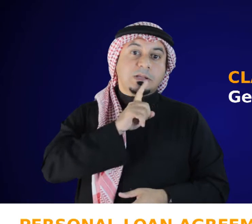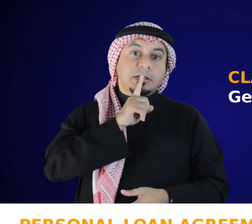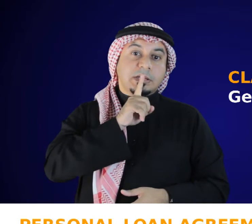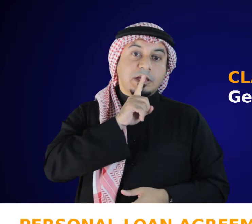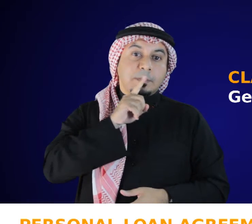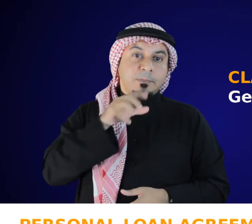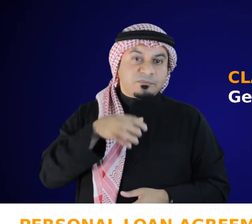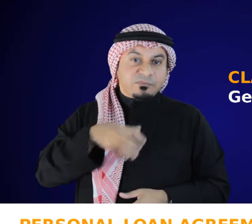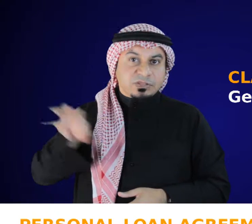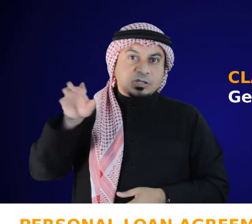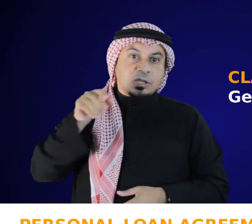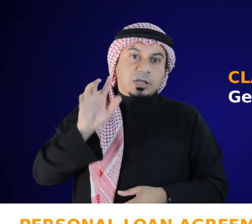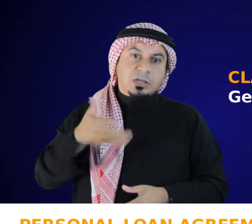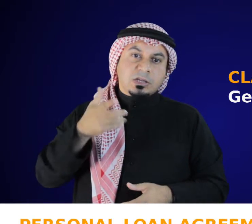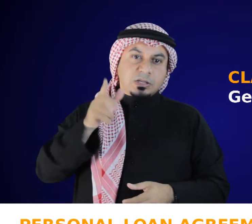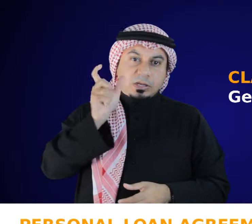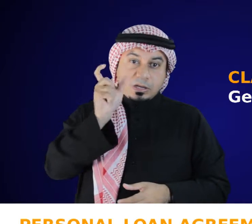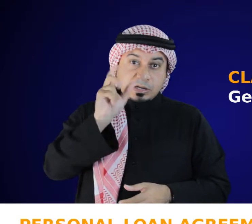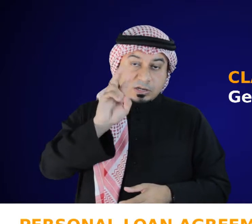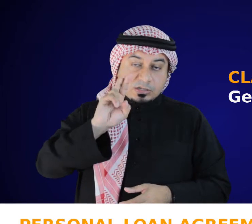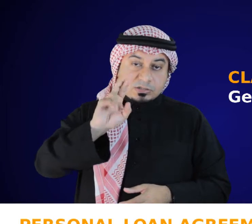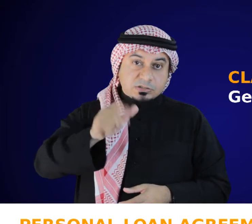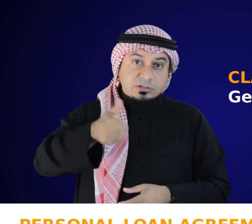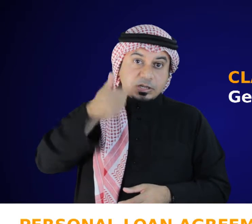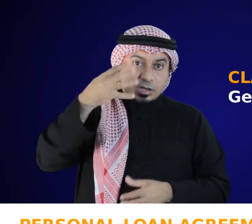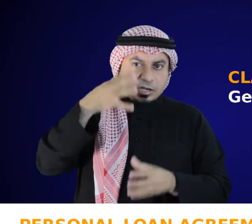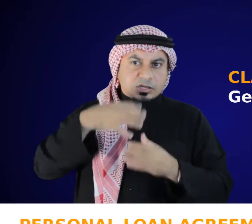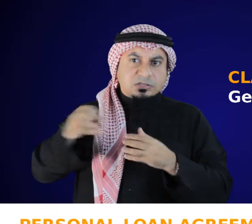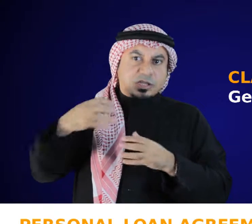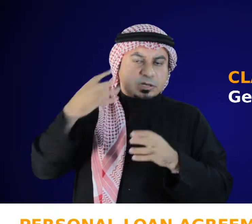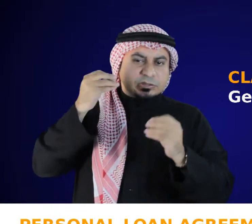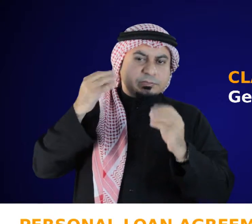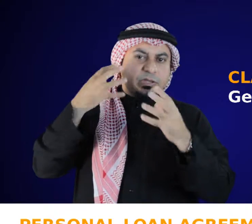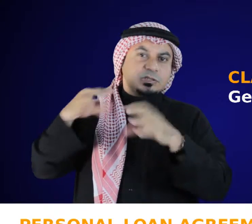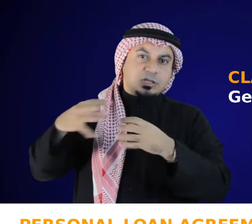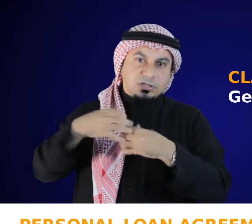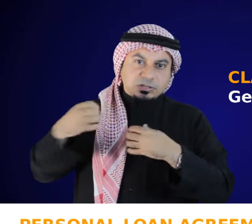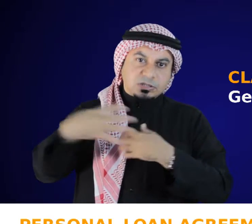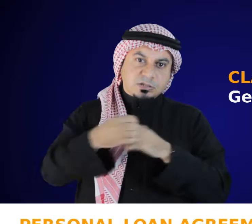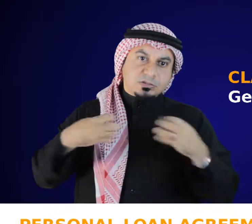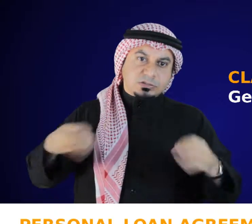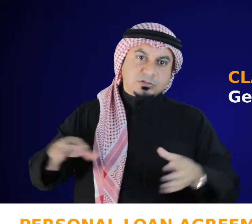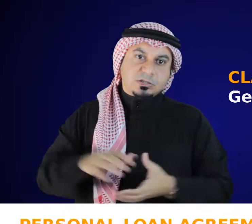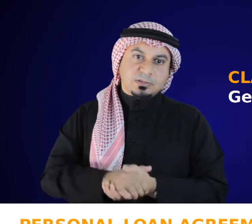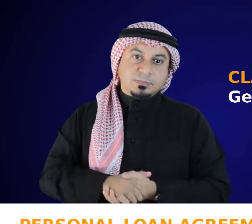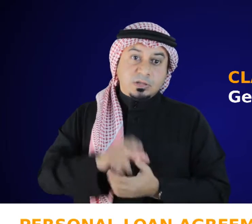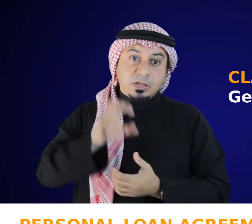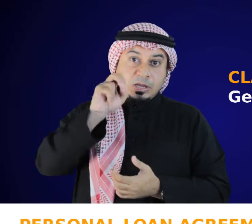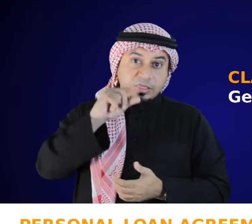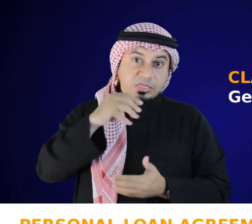in English, and in case of any discrepancy between the two languages exist, the Arabic language shall prevail.